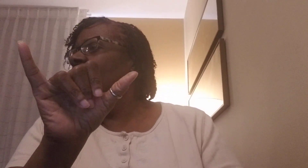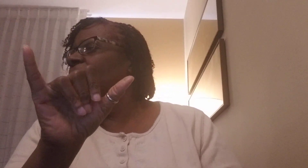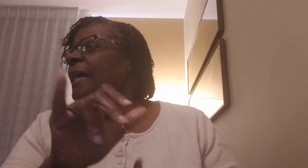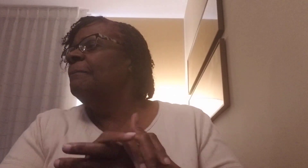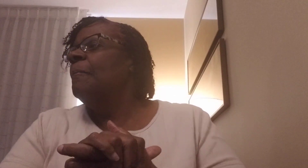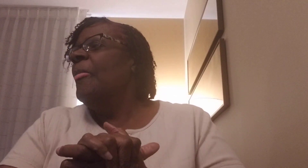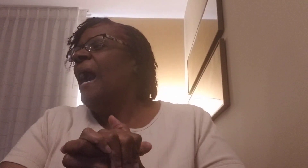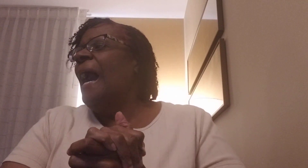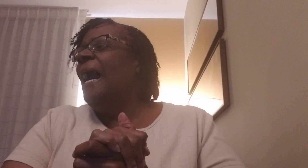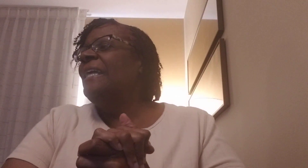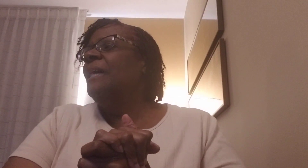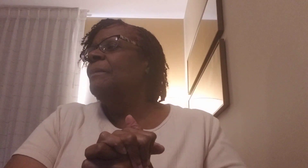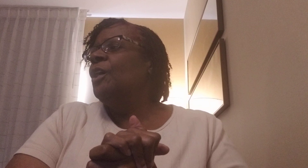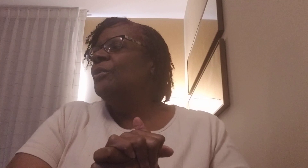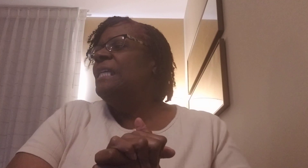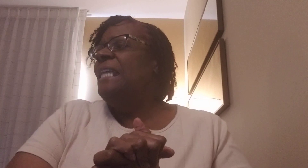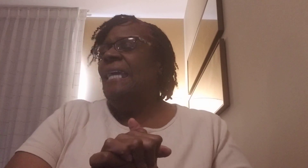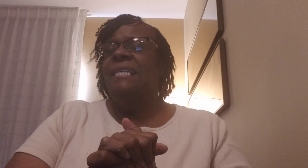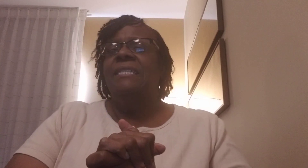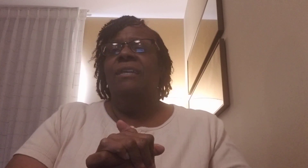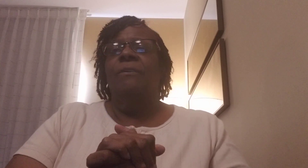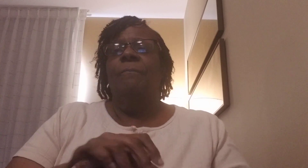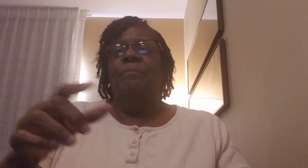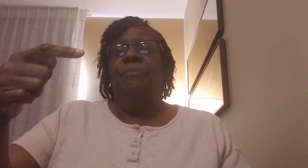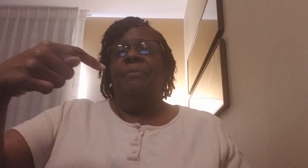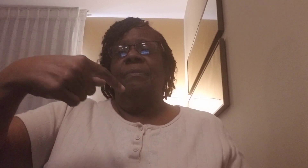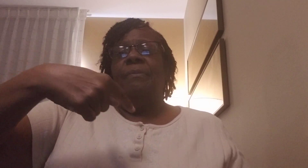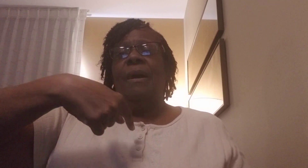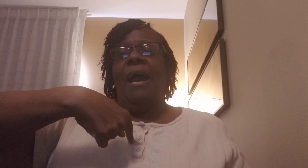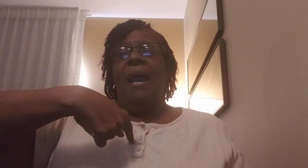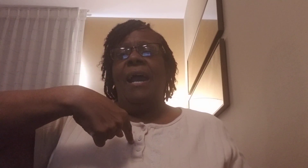Okay? I am learning ASL.